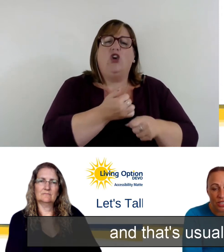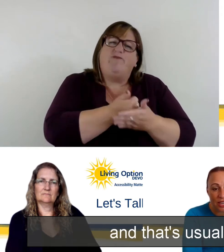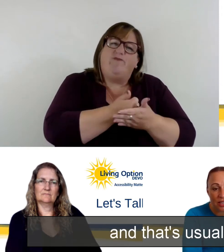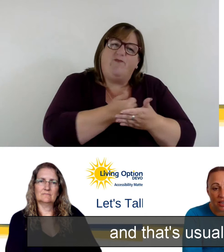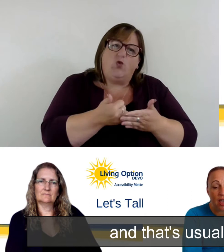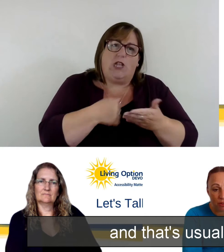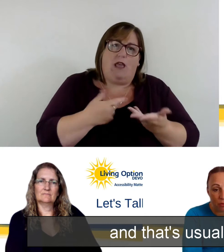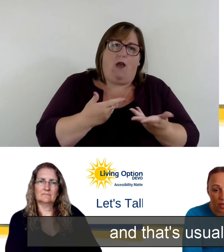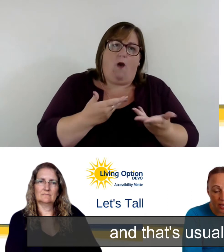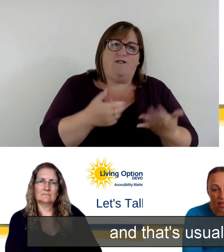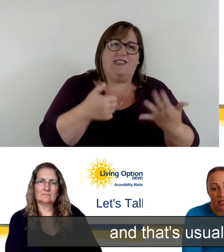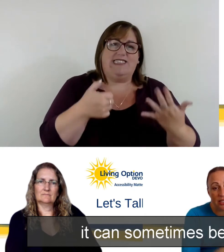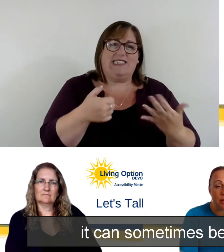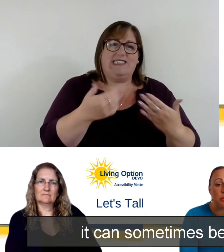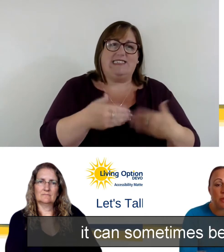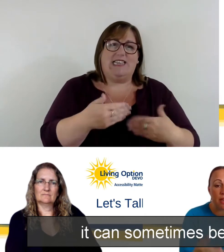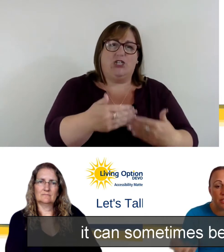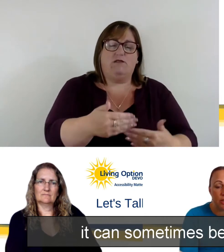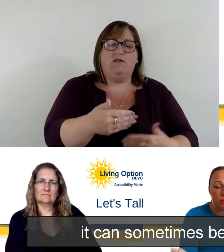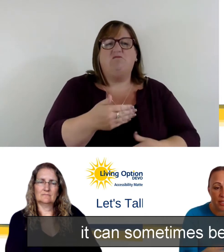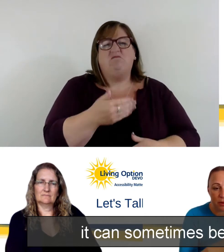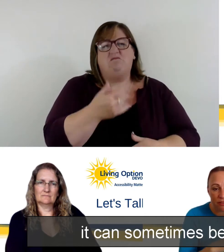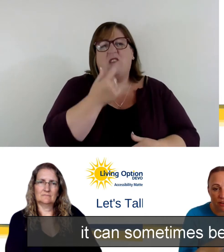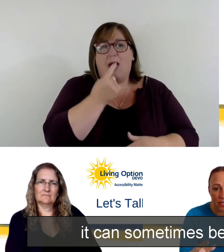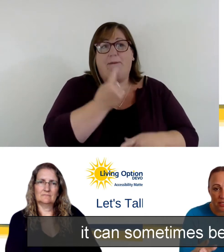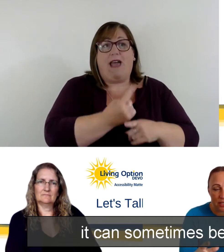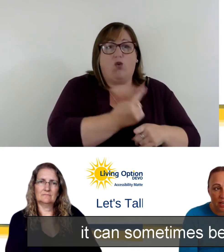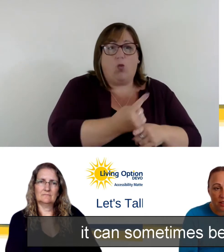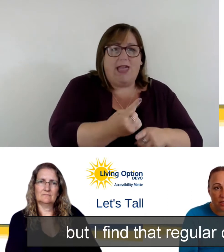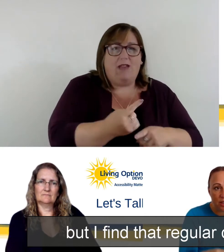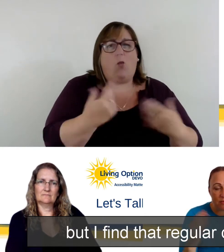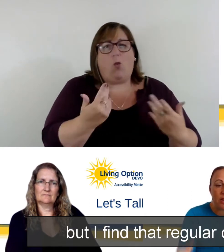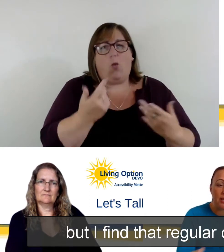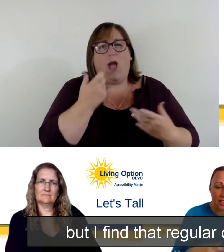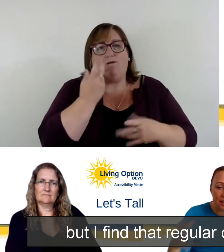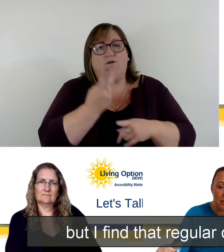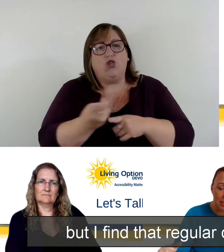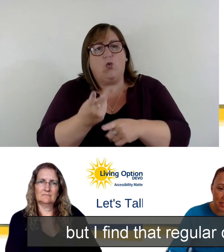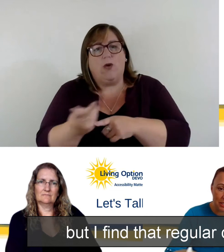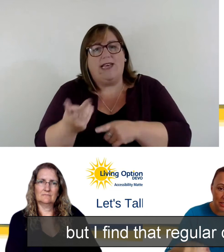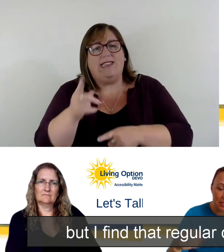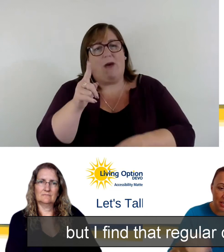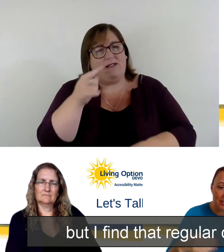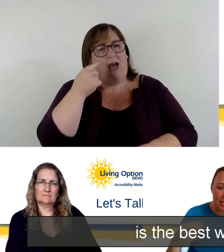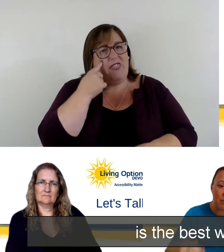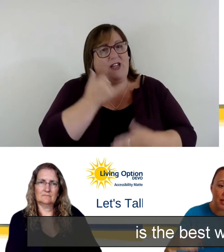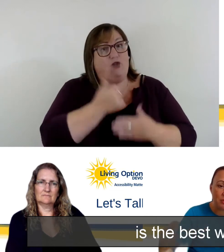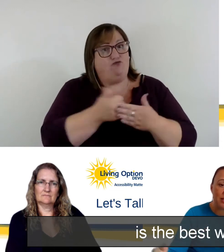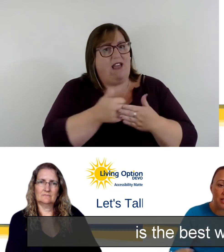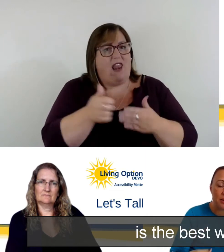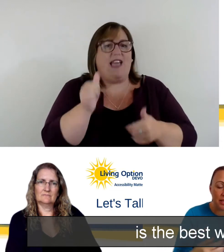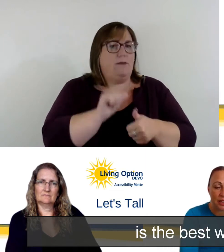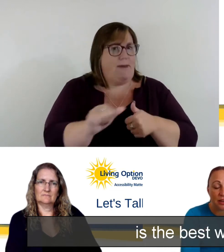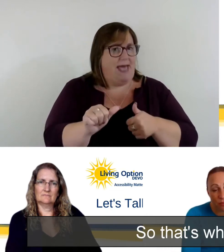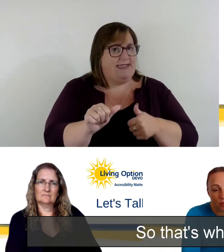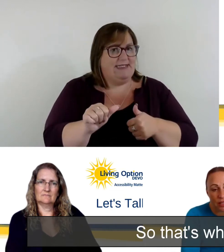that's usually every week. It can sometimes be every 2 weeks, but I find that regular counselling sessions is the best